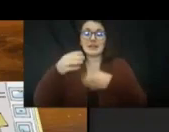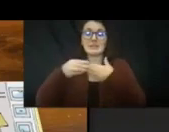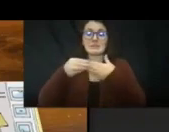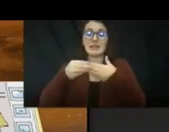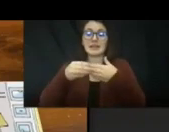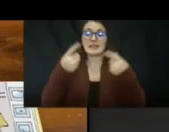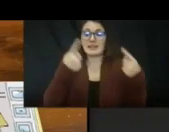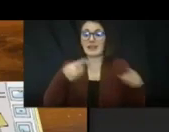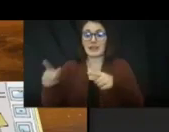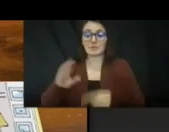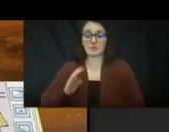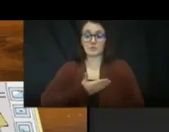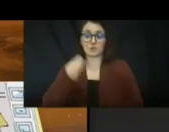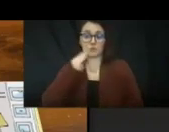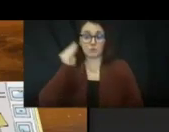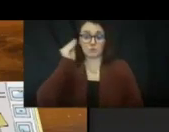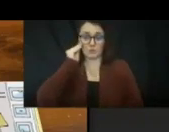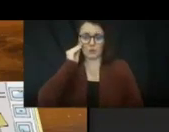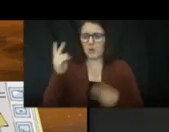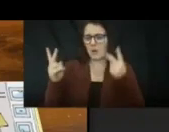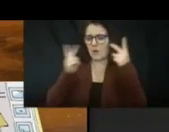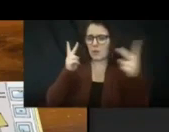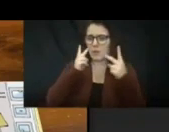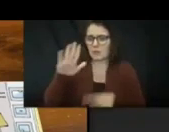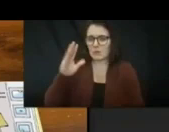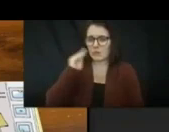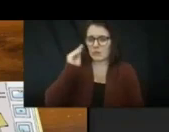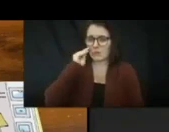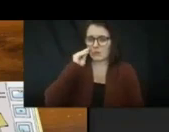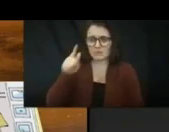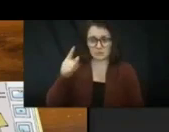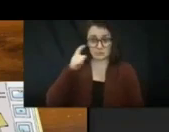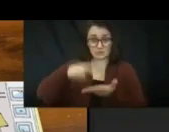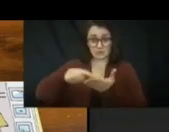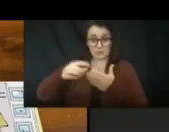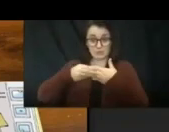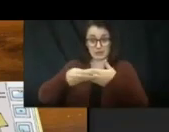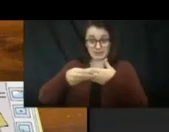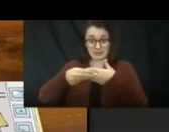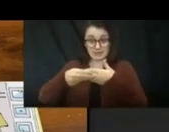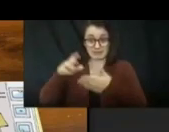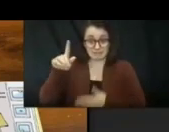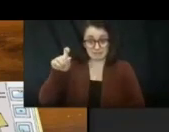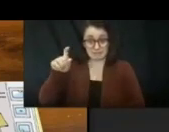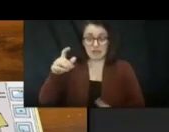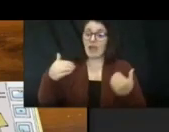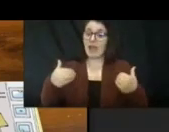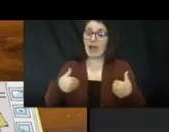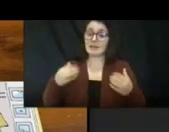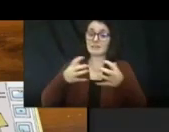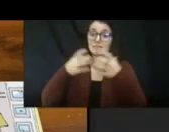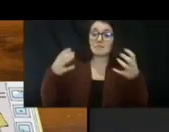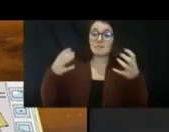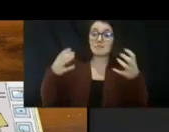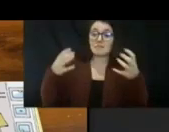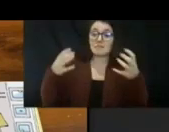lives. Look around your home. How much plastic do you see? Plastic takes so many shapes and textures that sometimes